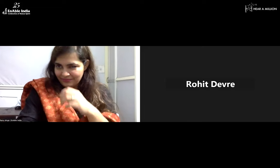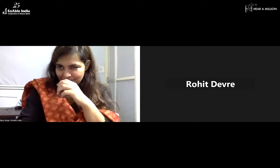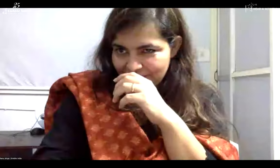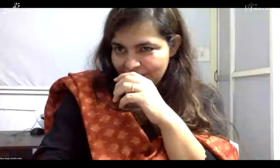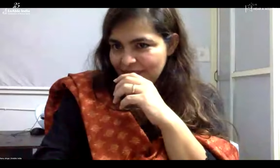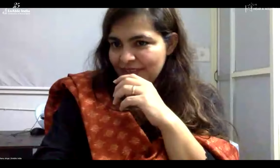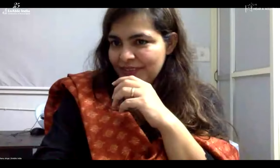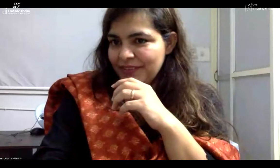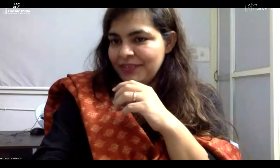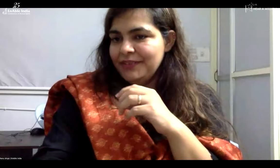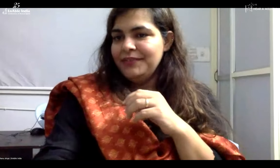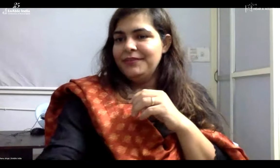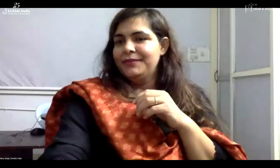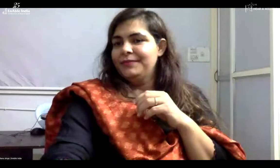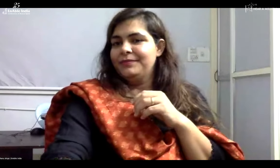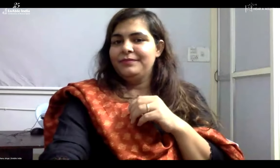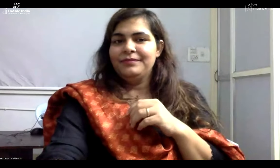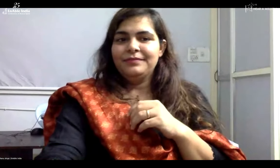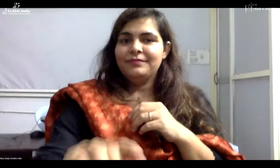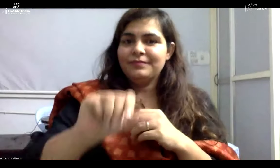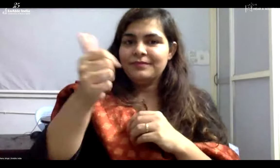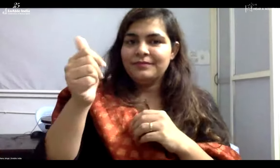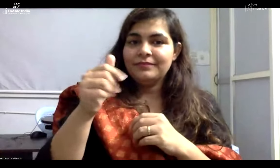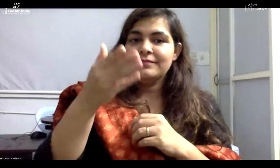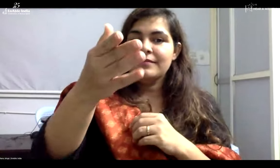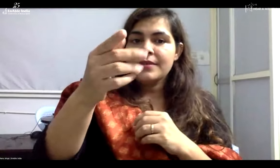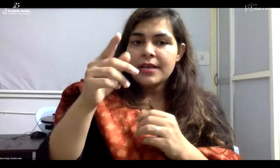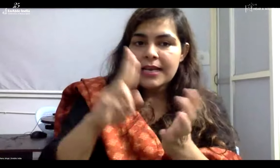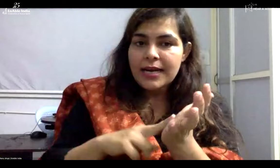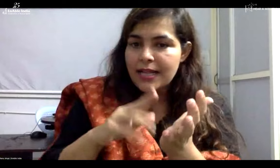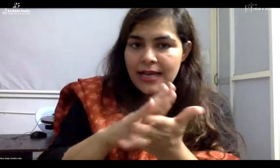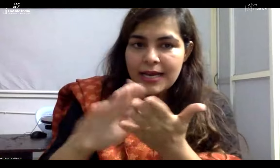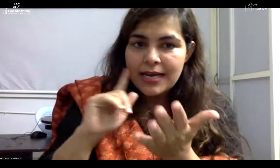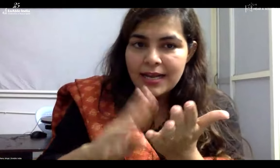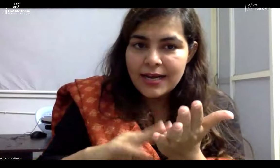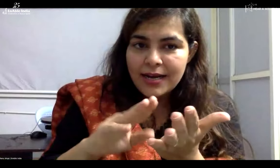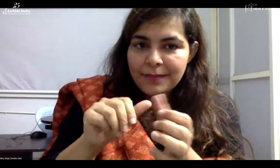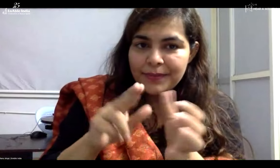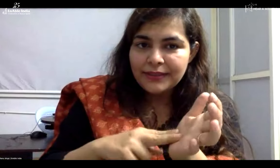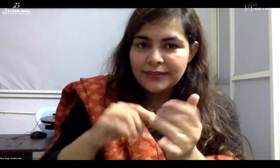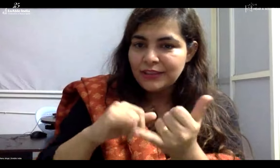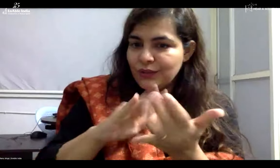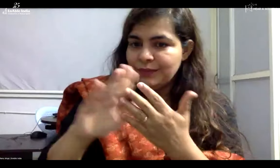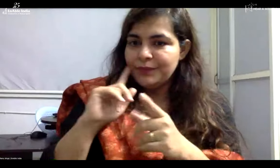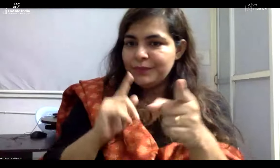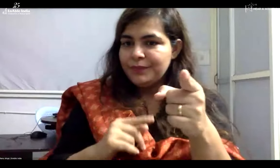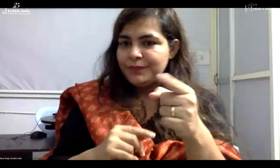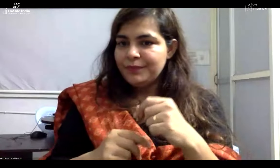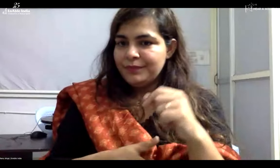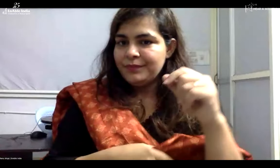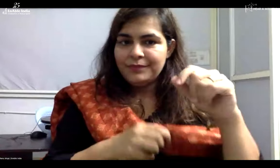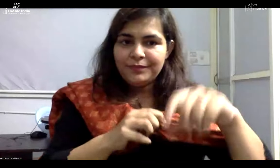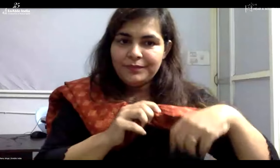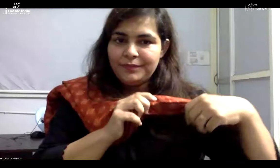I I think had your one doubt. video is frozen. 1 second. It's lagging. Okay. Can you see me You clearly can now?